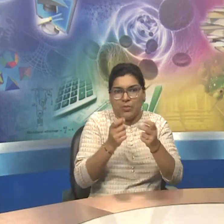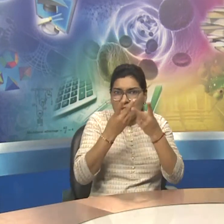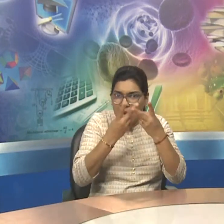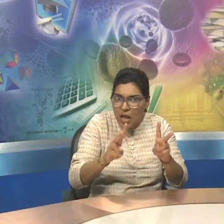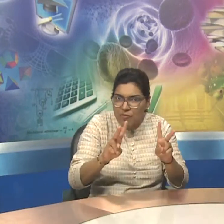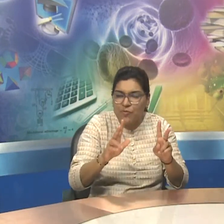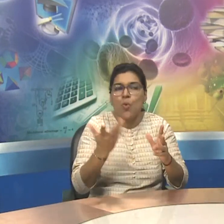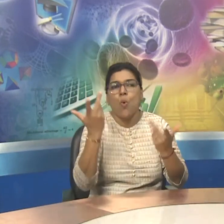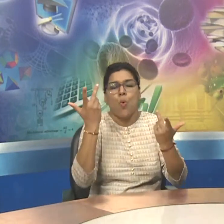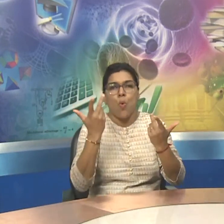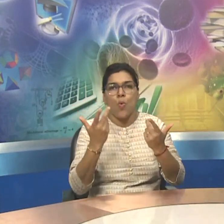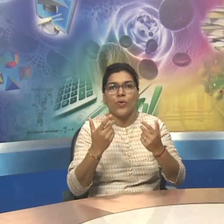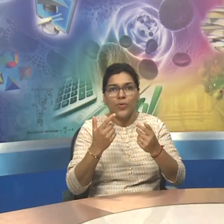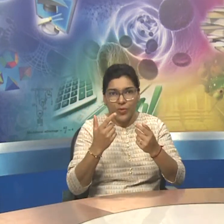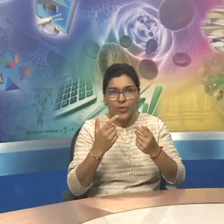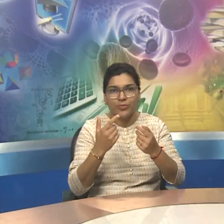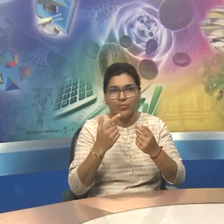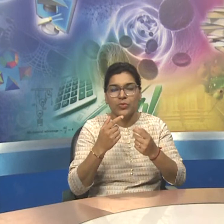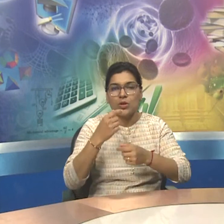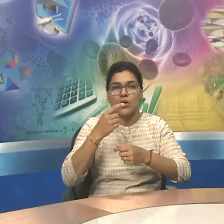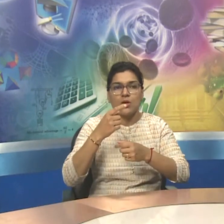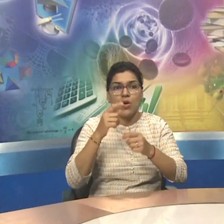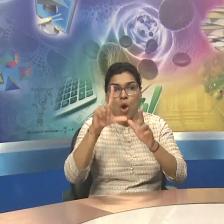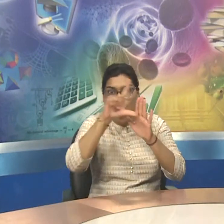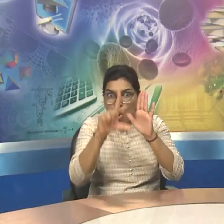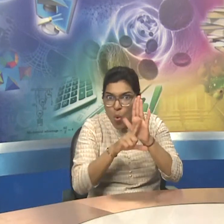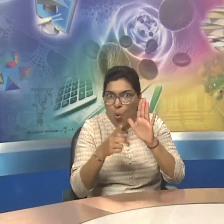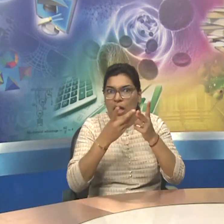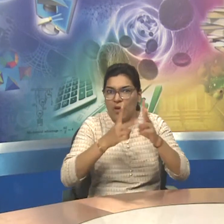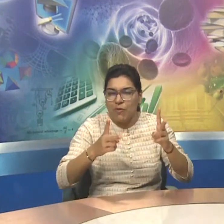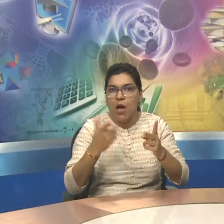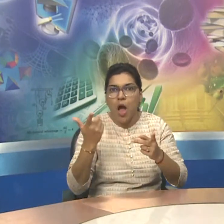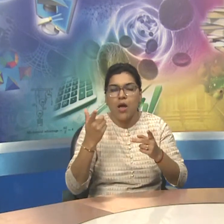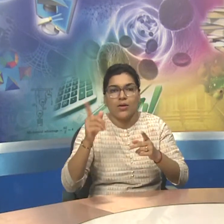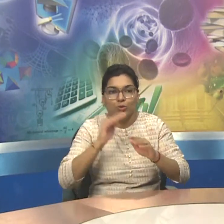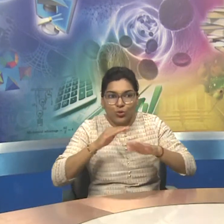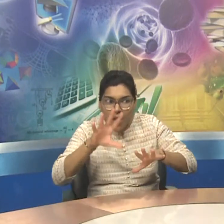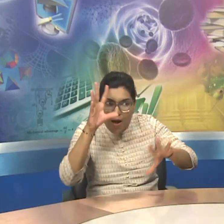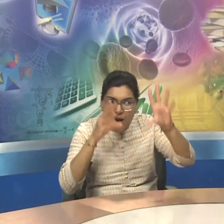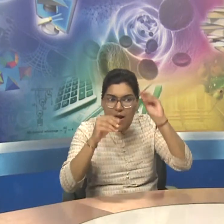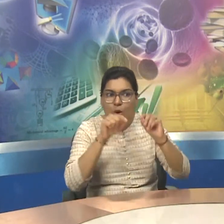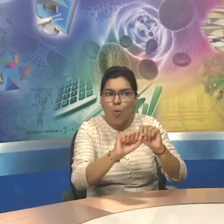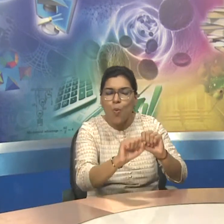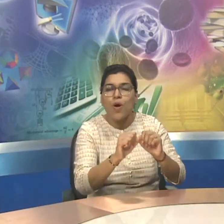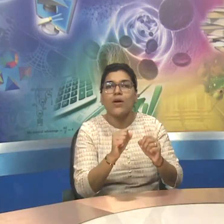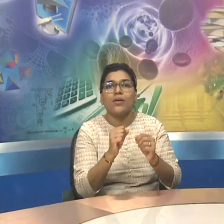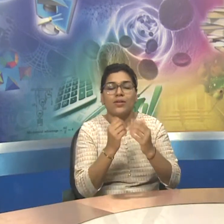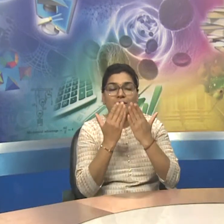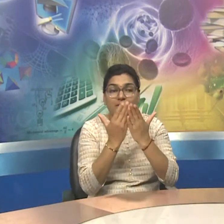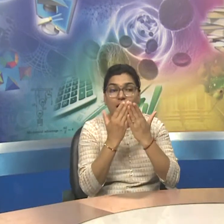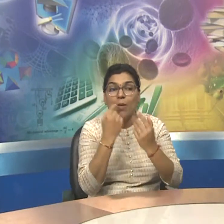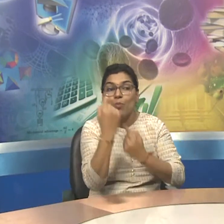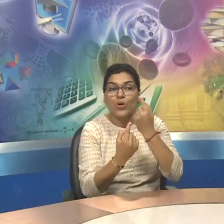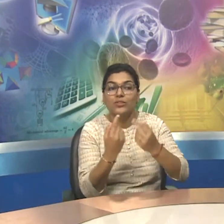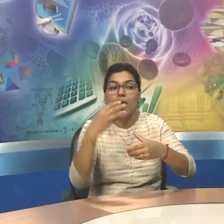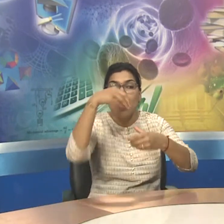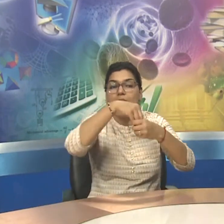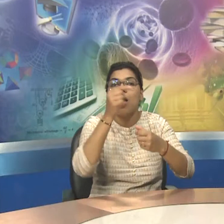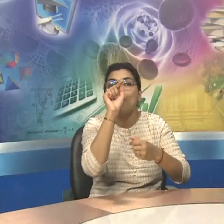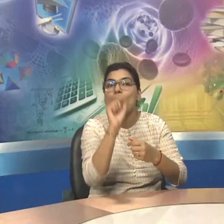Whoever wants to develop in the scope in whatever field,